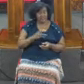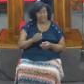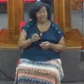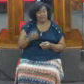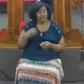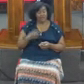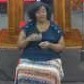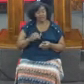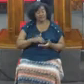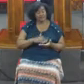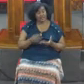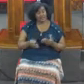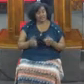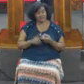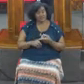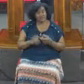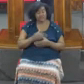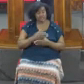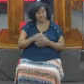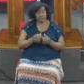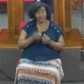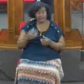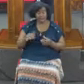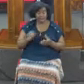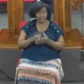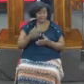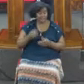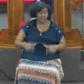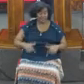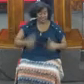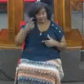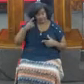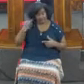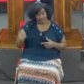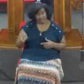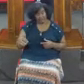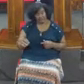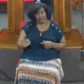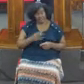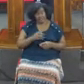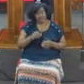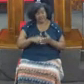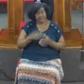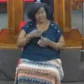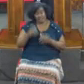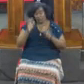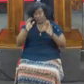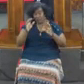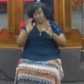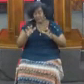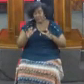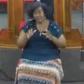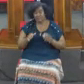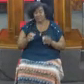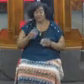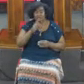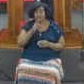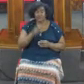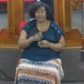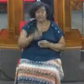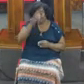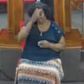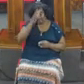We have failed to share with them that they will live forever. And this is an awesome truth.